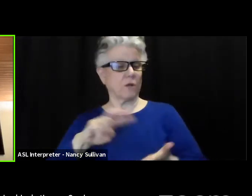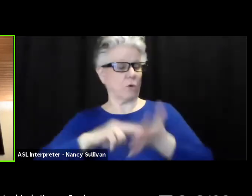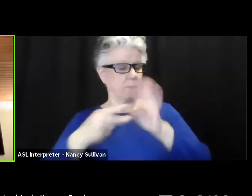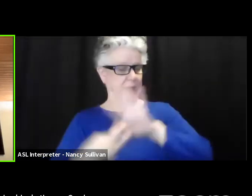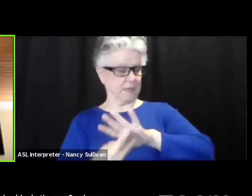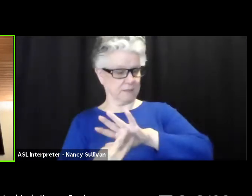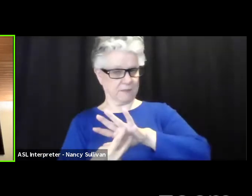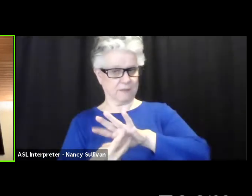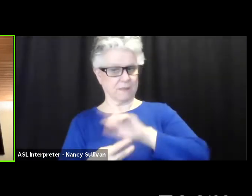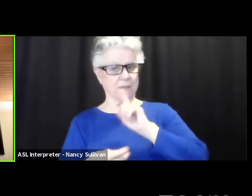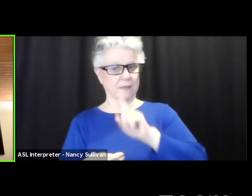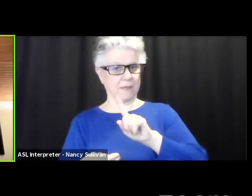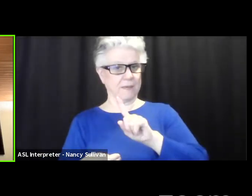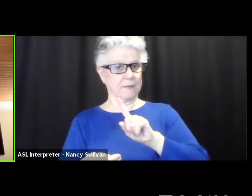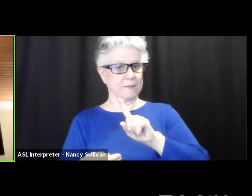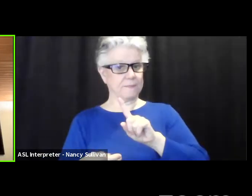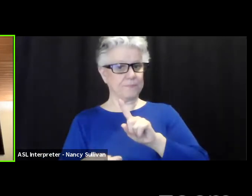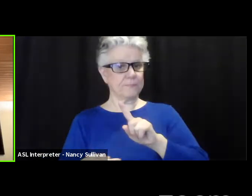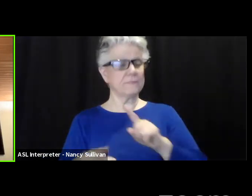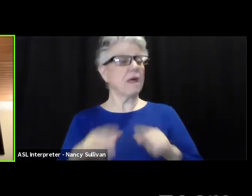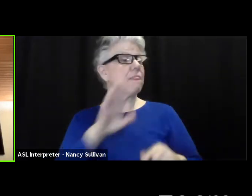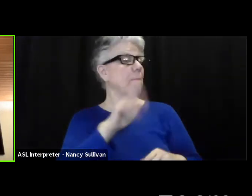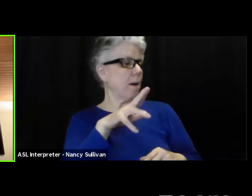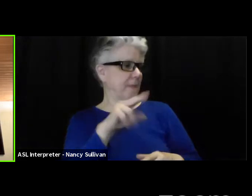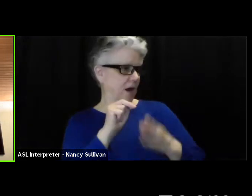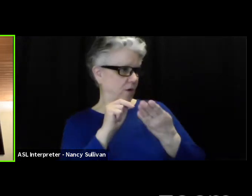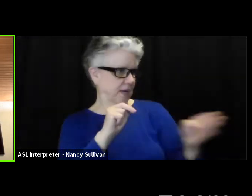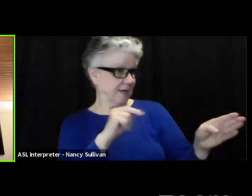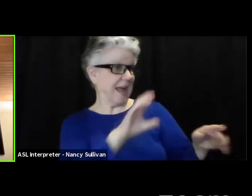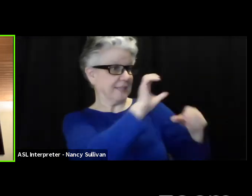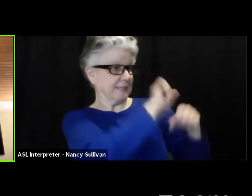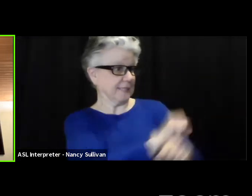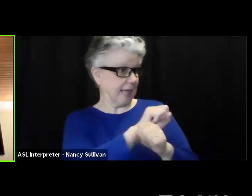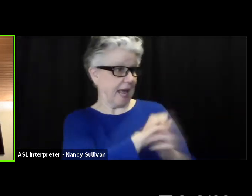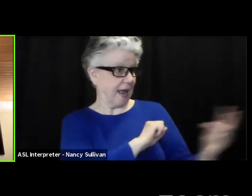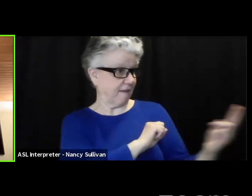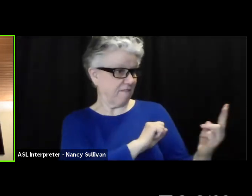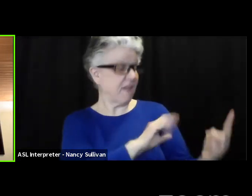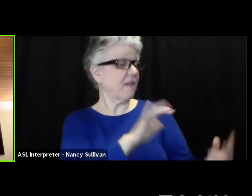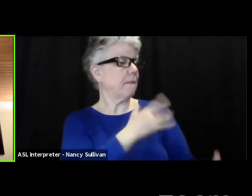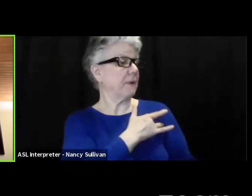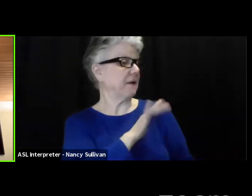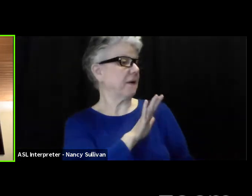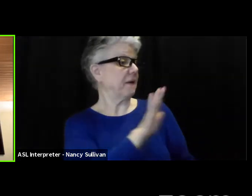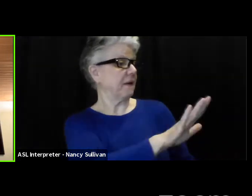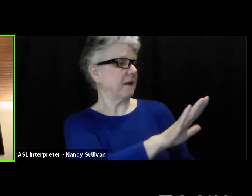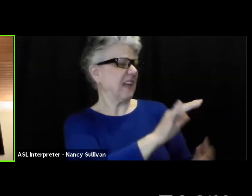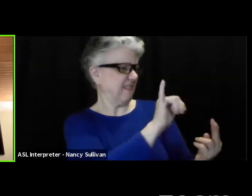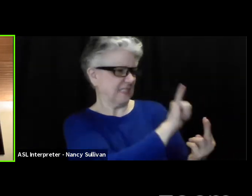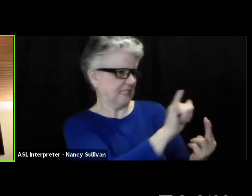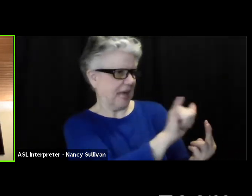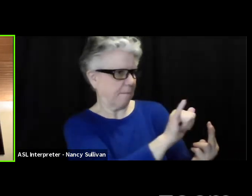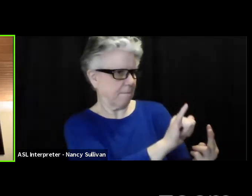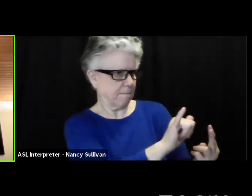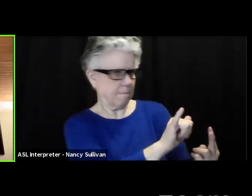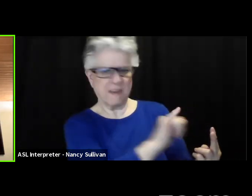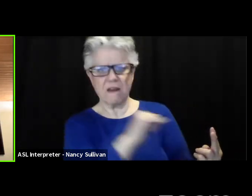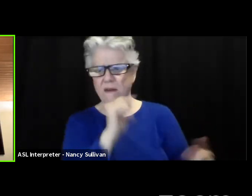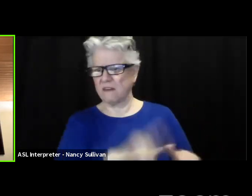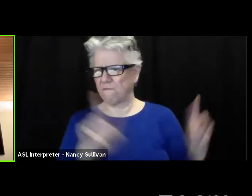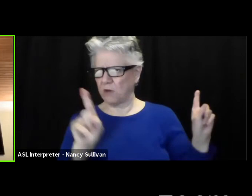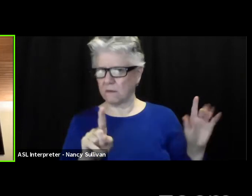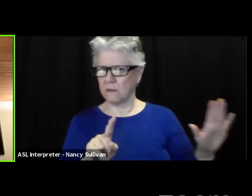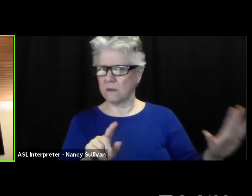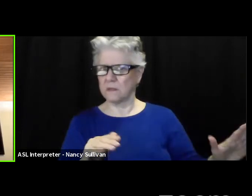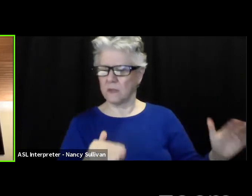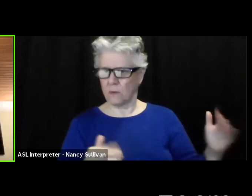claiming that, quote, "the barbarian and the slave are by nature identical," end quote.